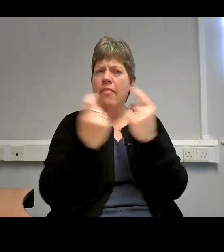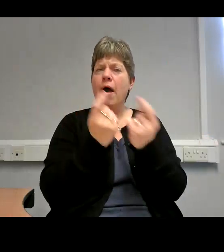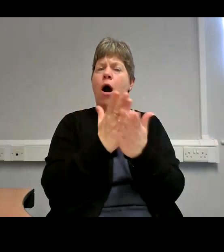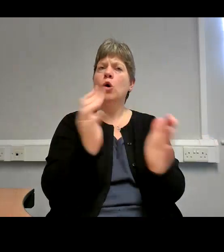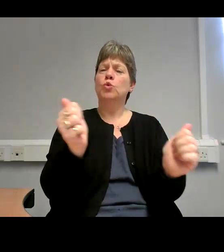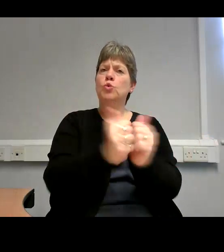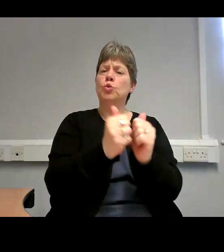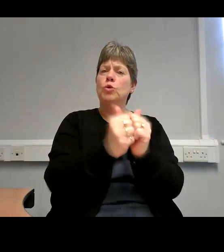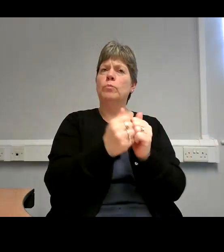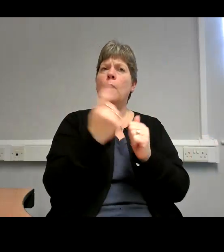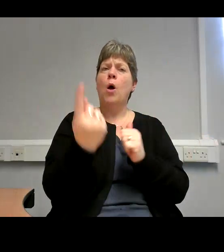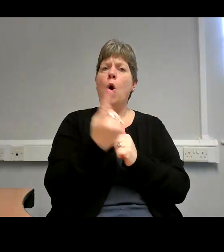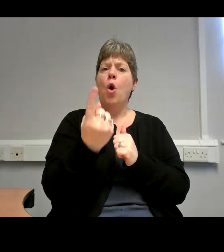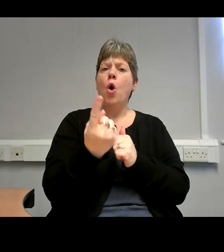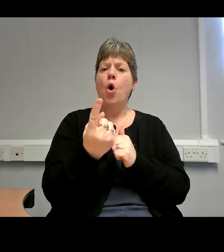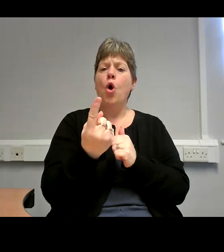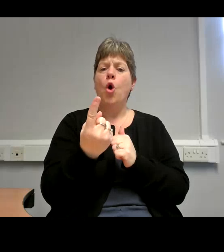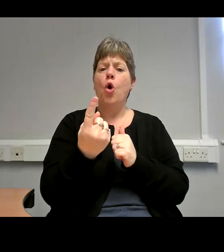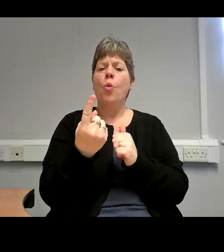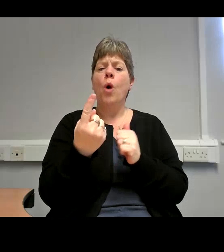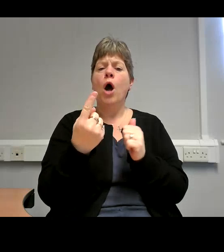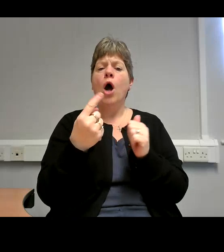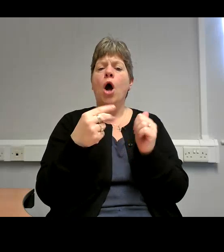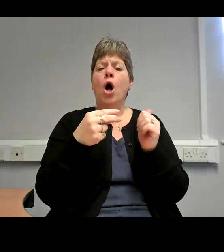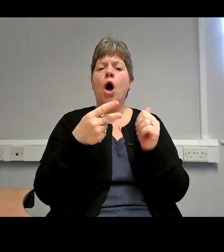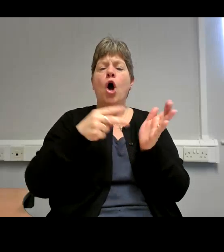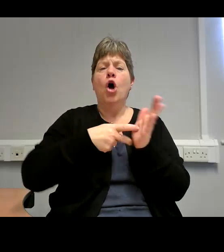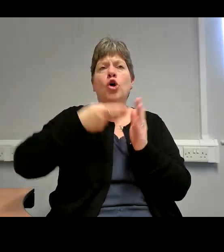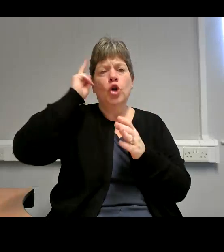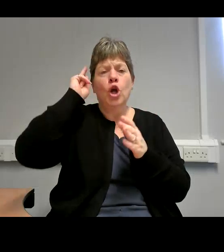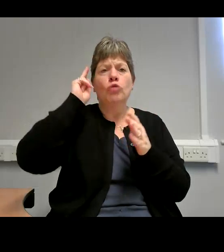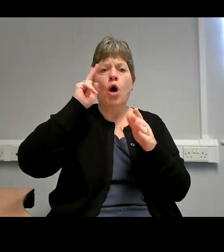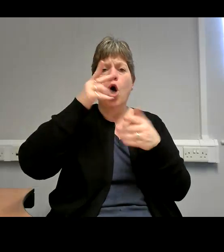those who are neurodivergent and for those